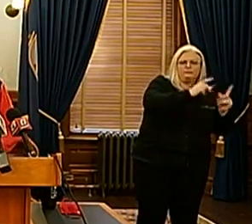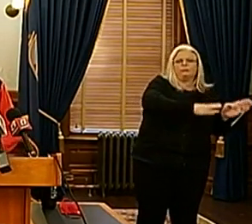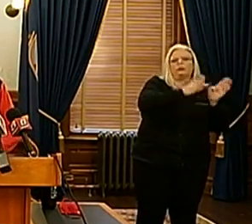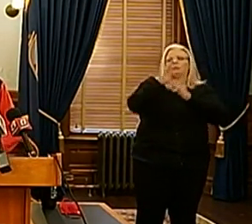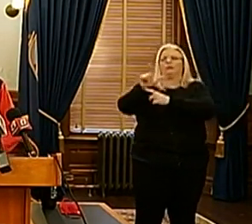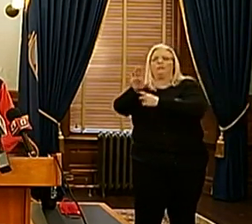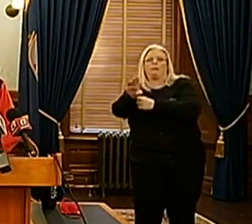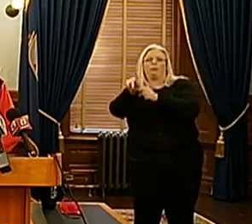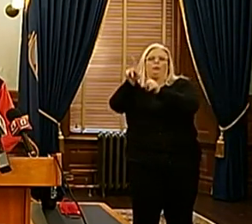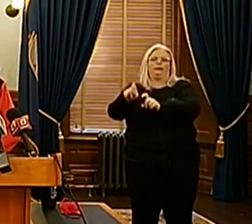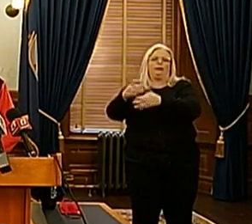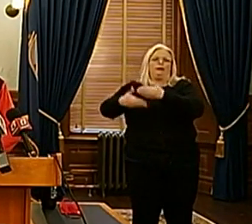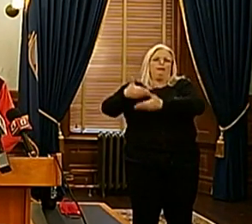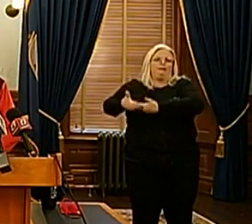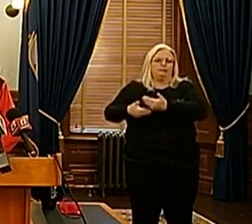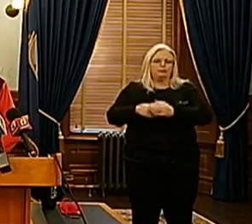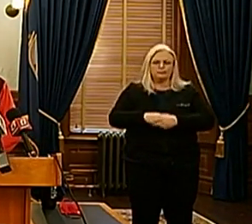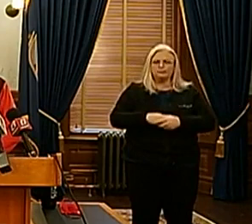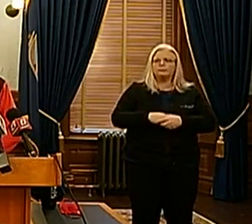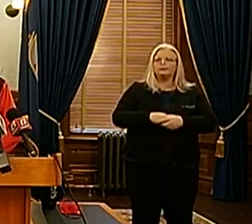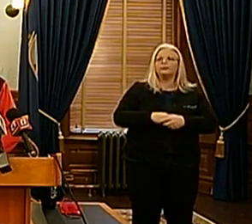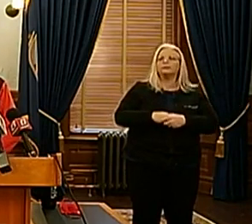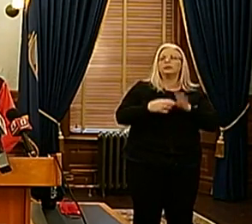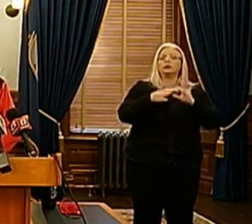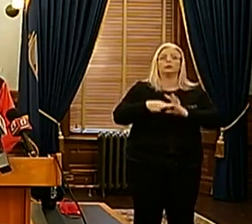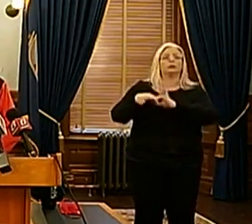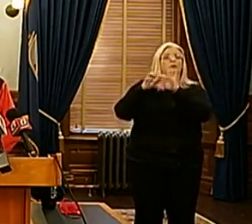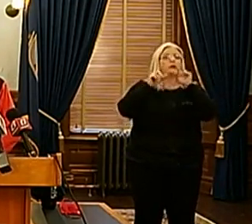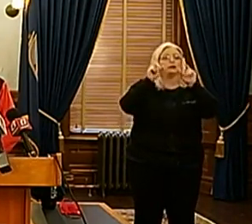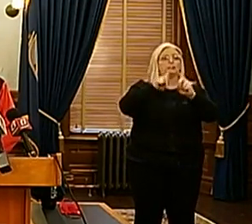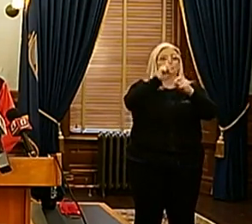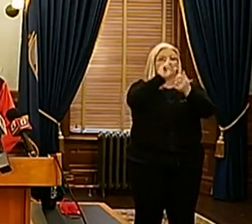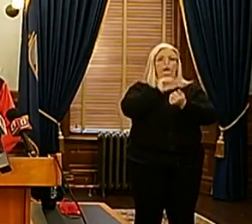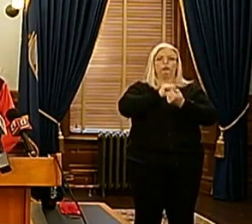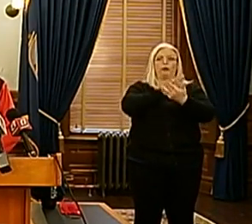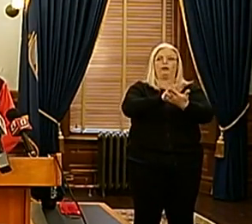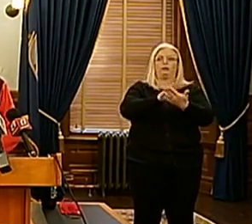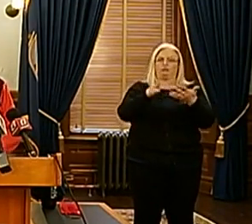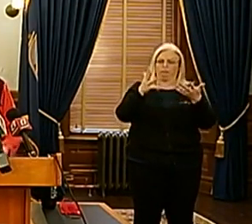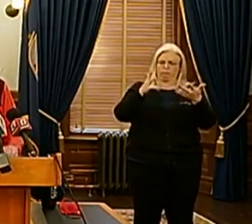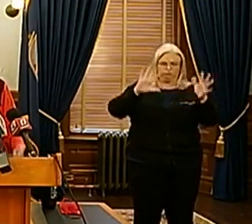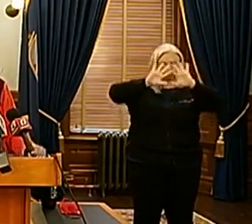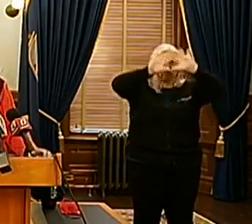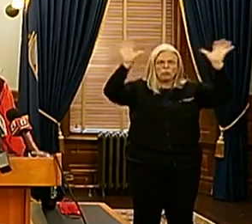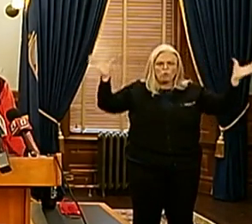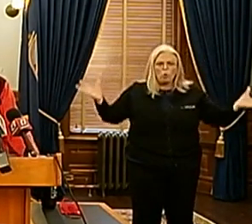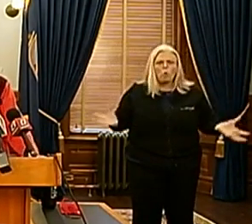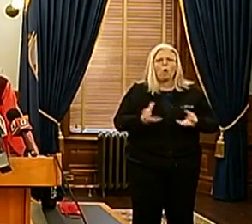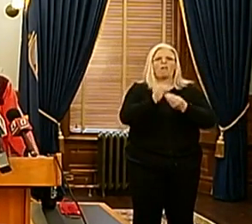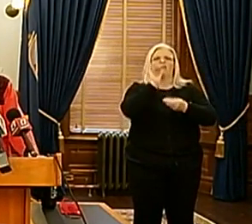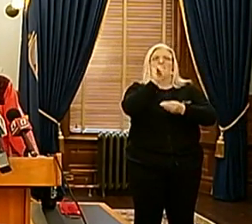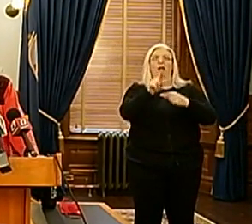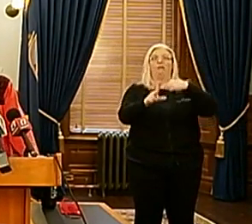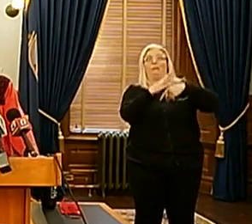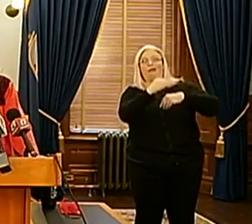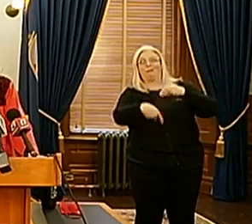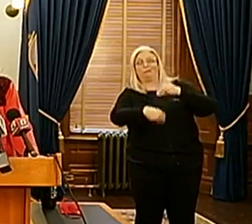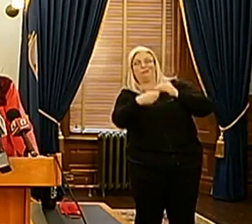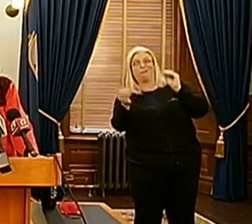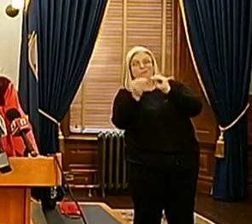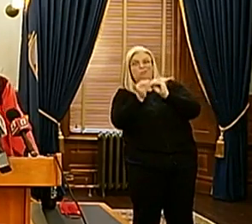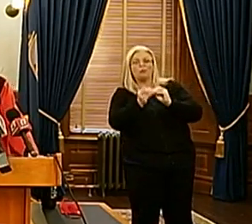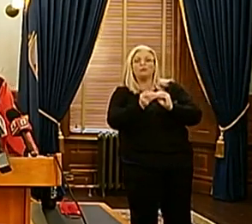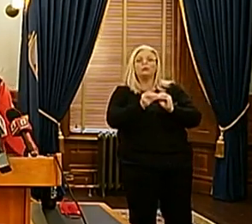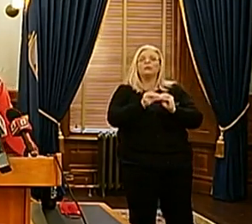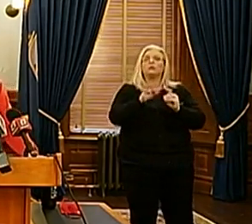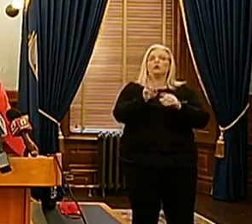can be tested for COVID-19. The unified testing strategy has all of that in mind and more. Through this approach, we